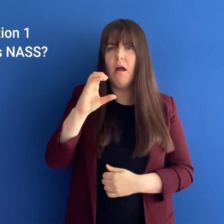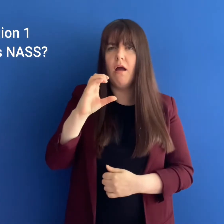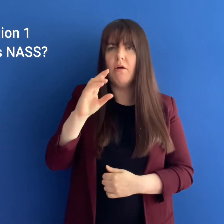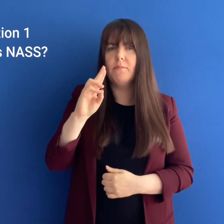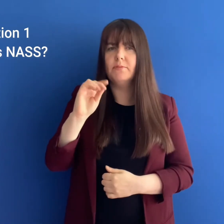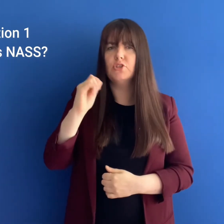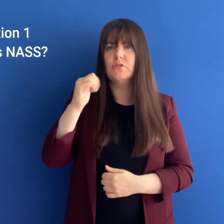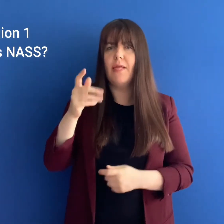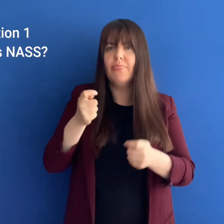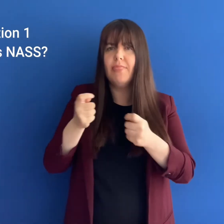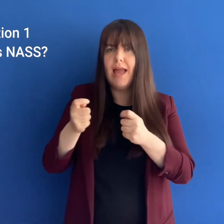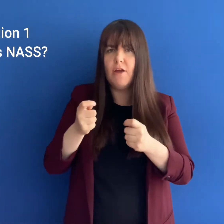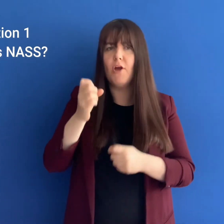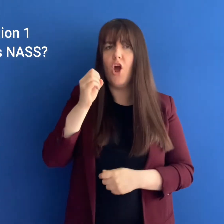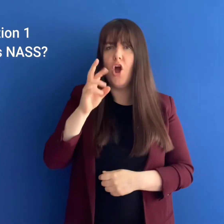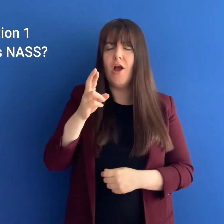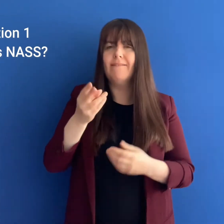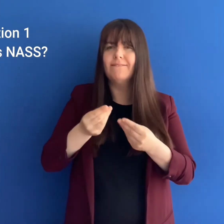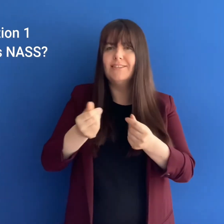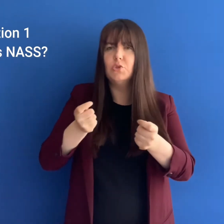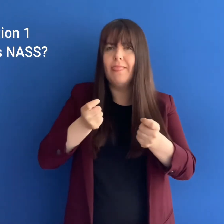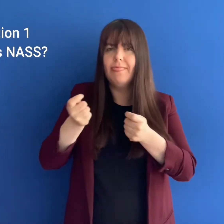occupational therapy or physiotherapy.